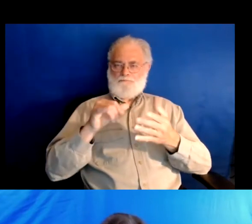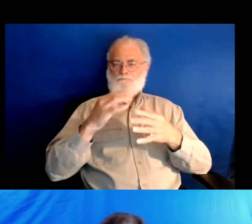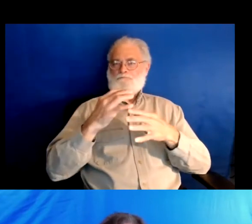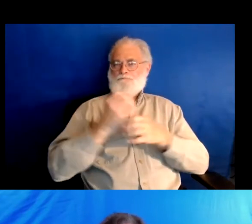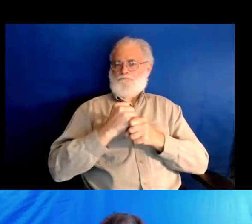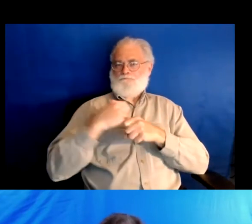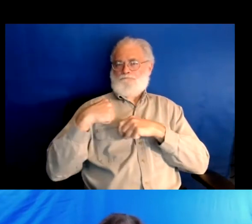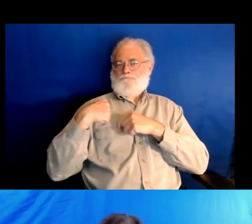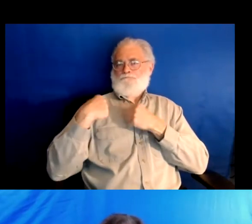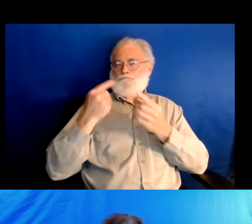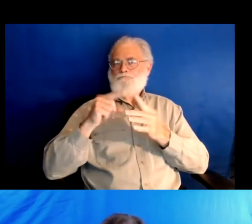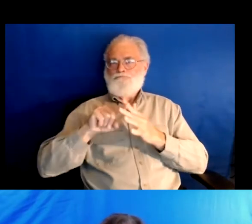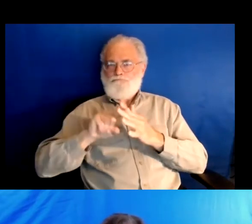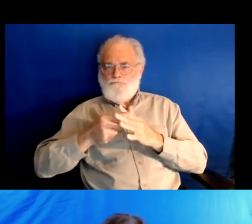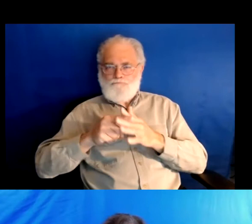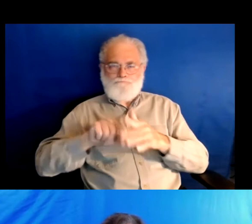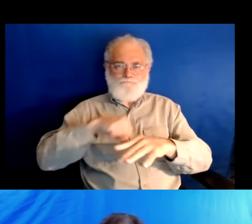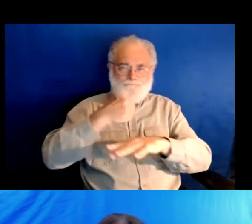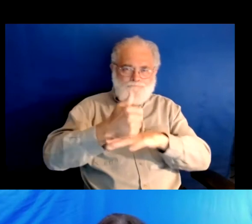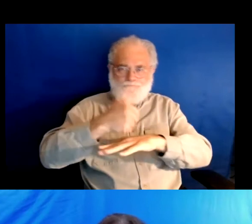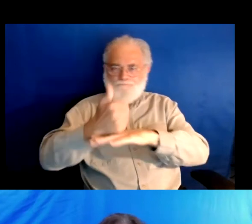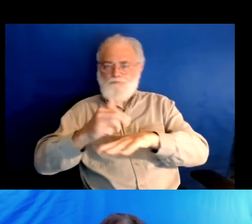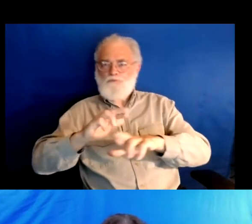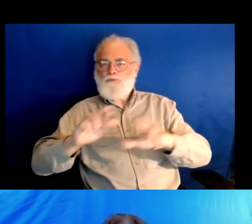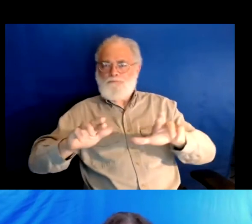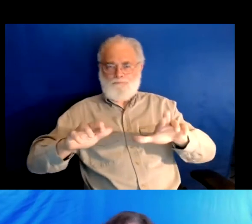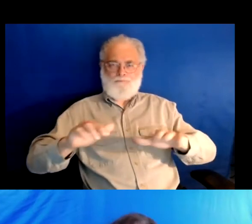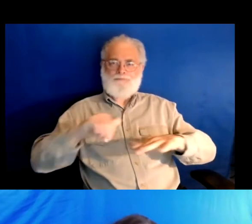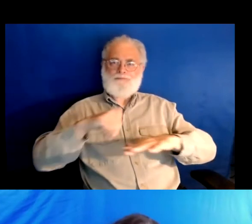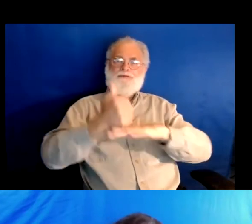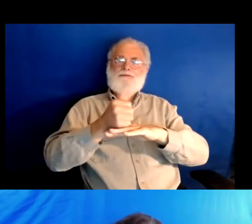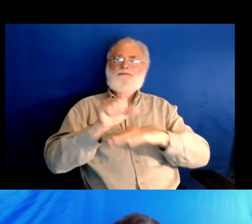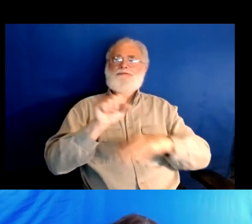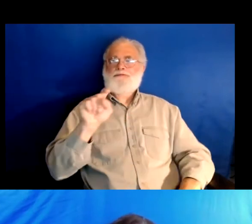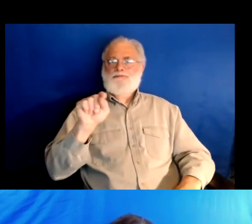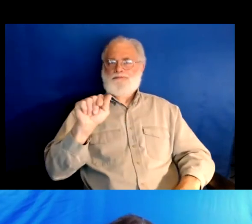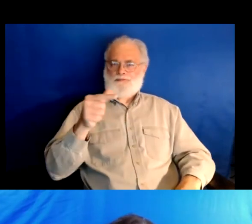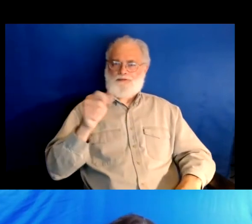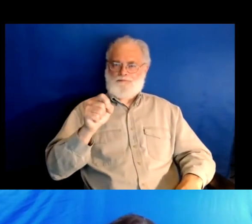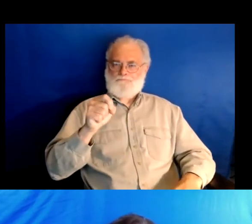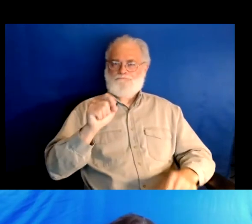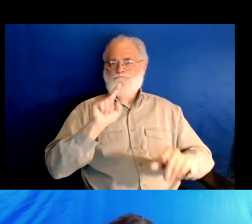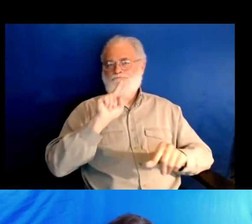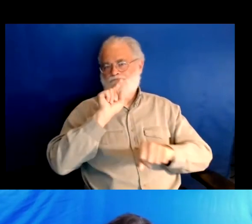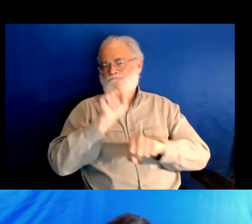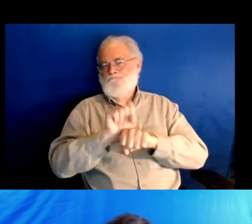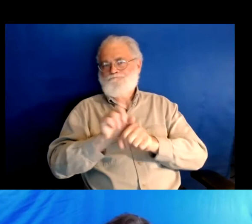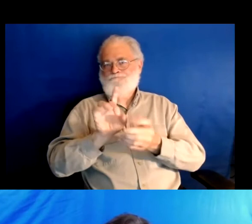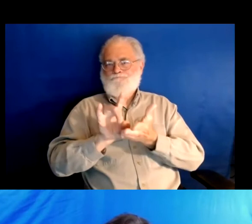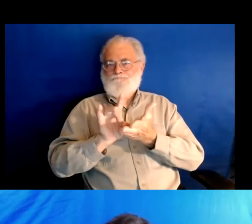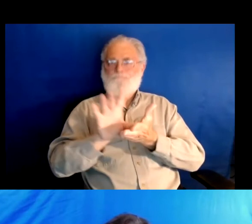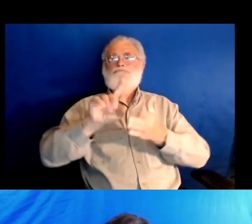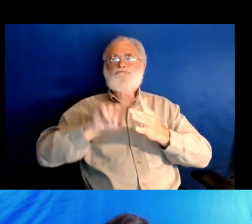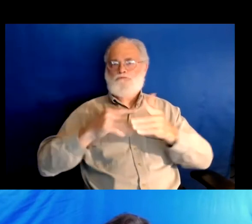So what we've discussed in summary so far, starting, setting it up, being ready, and setting